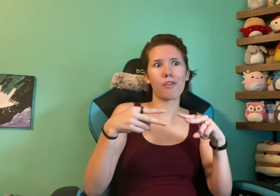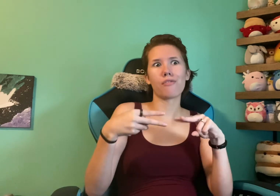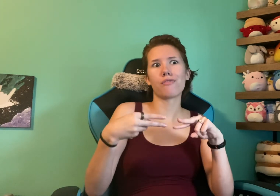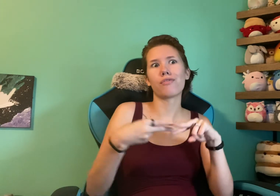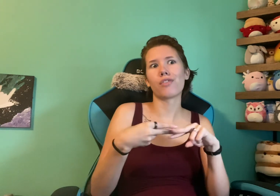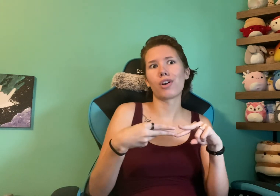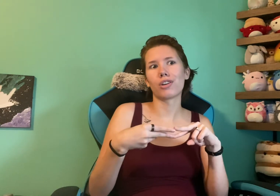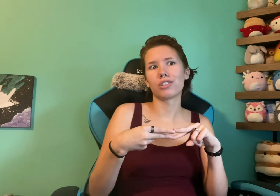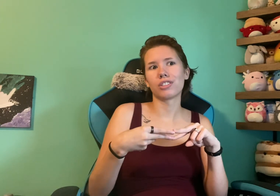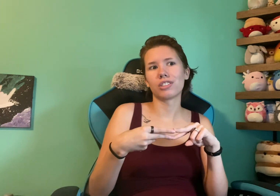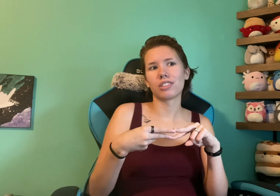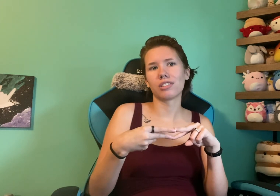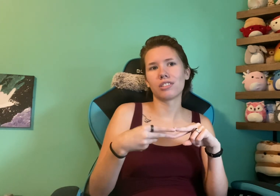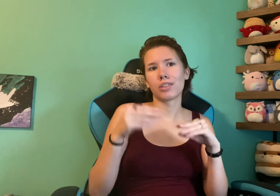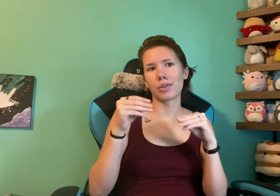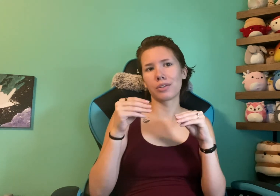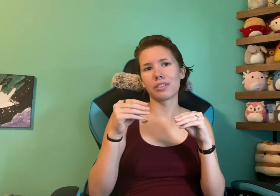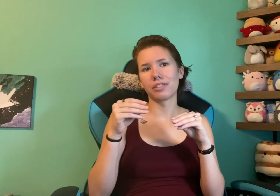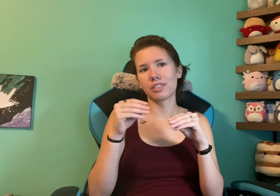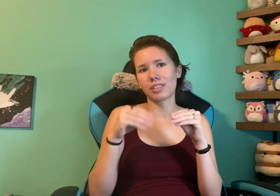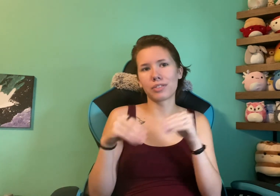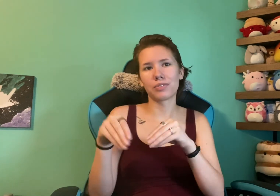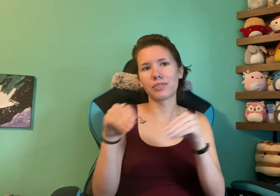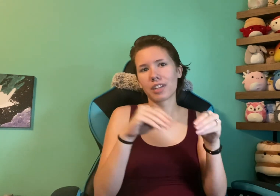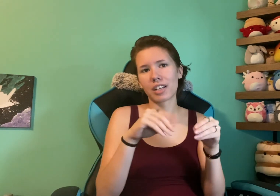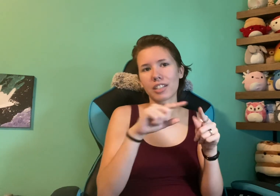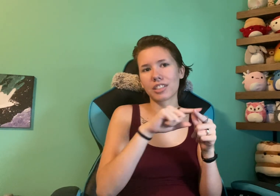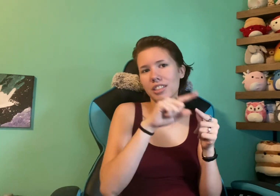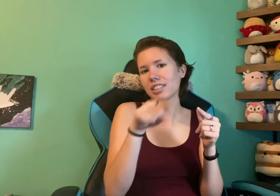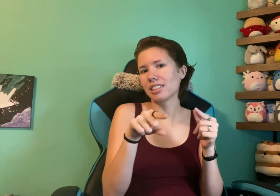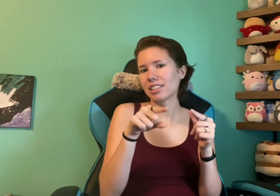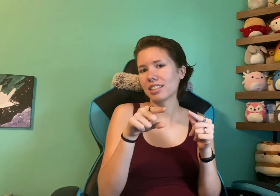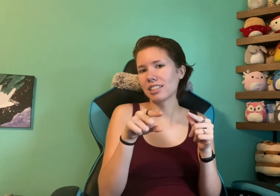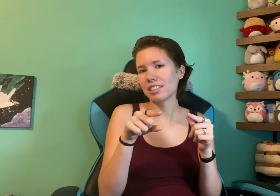that. Triton is going in the direction